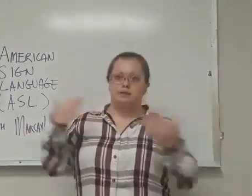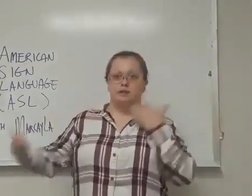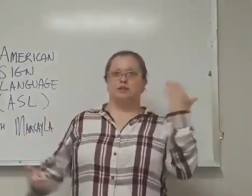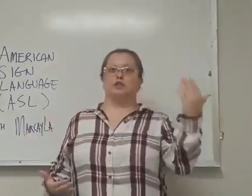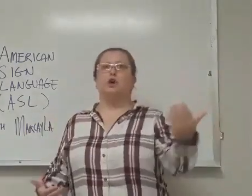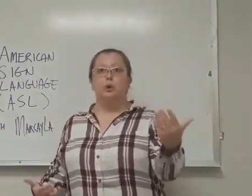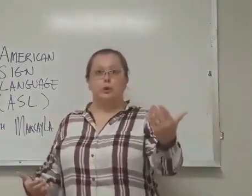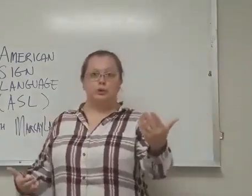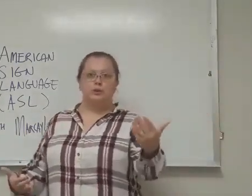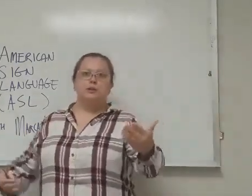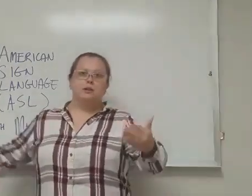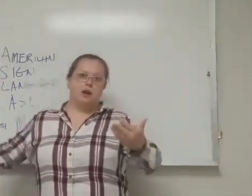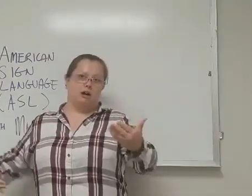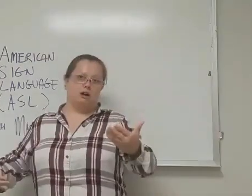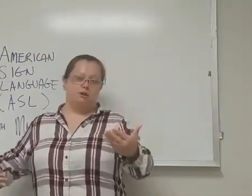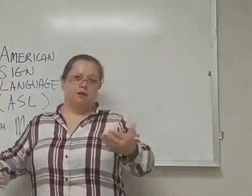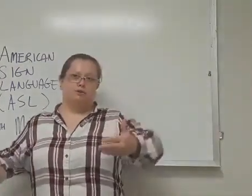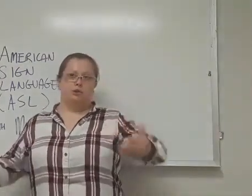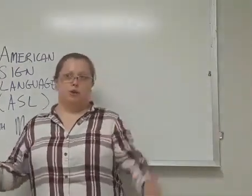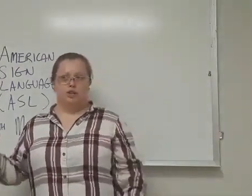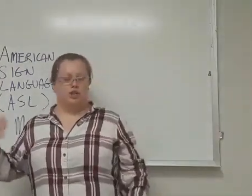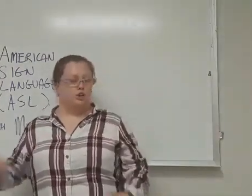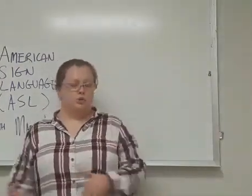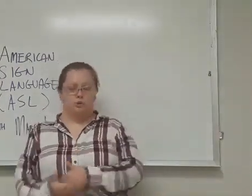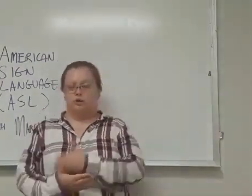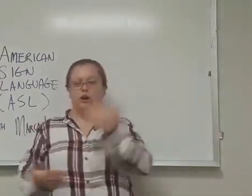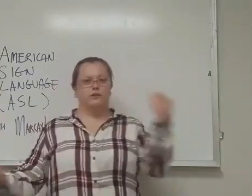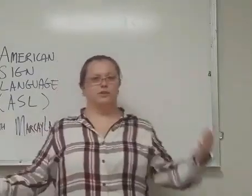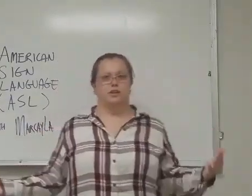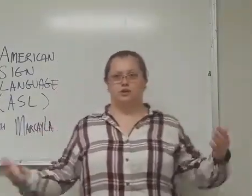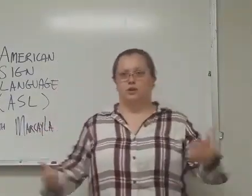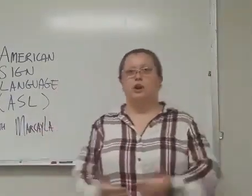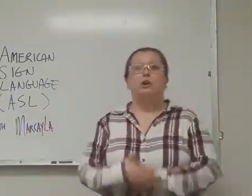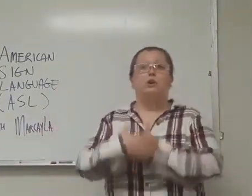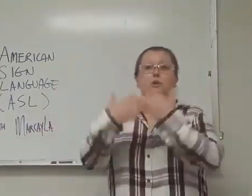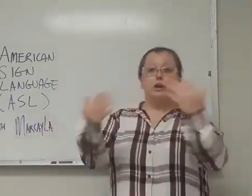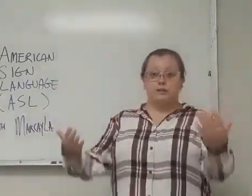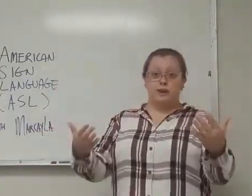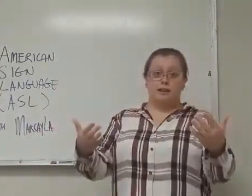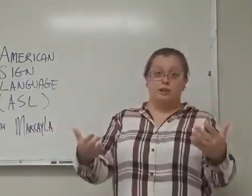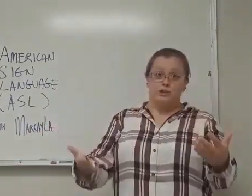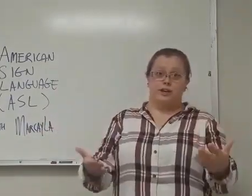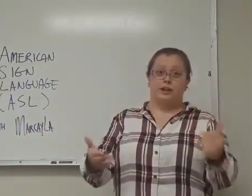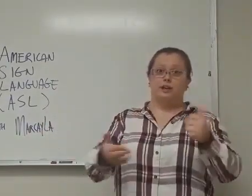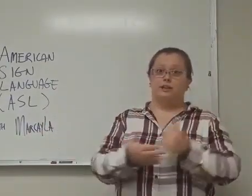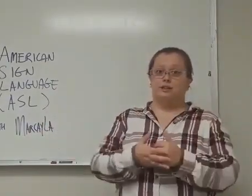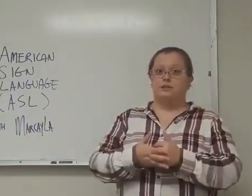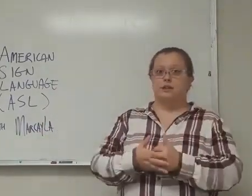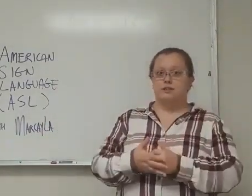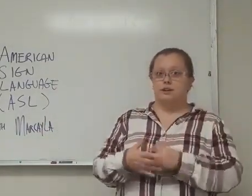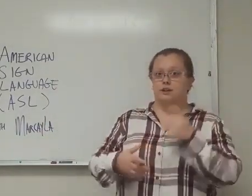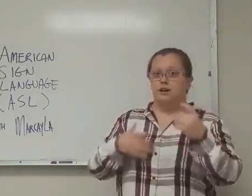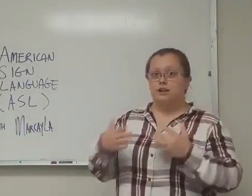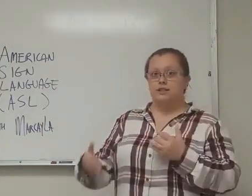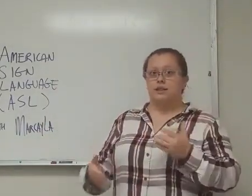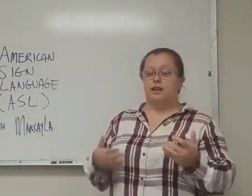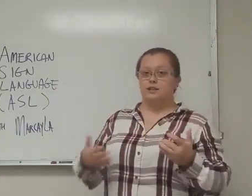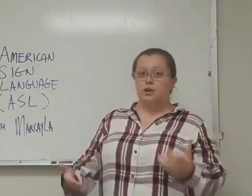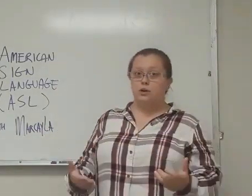basically the tone of the question or the conversation or whatever that looks like. It's going to kind of set that